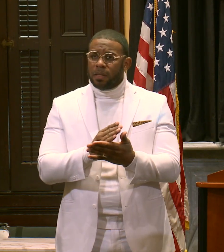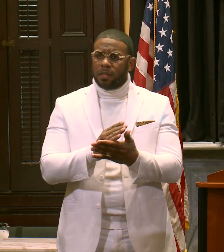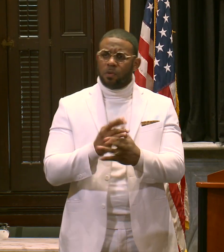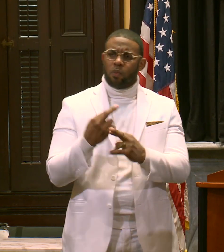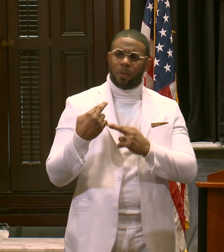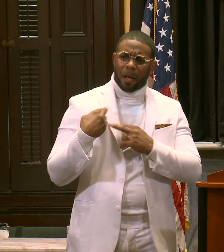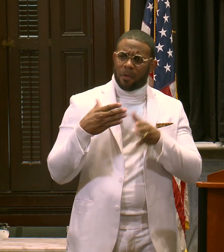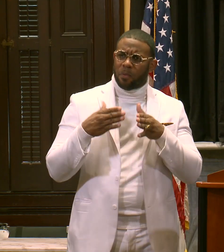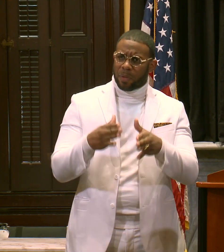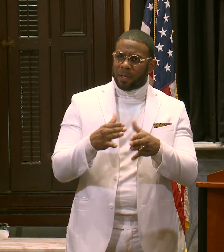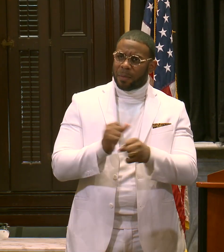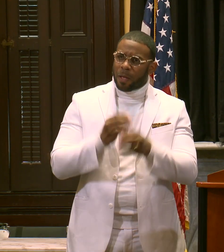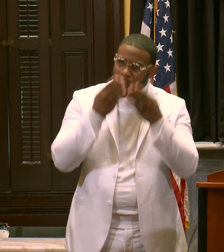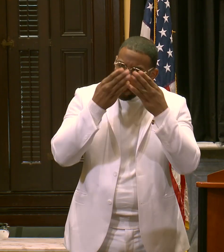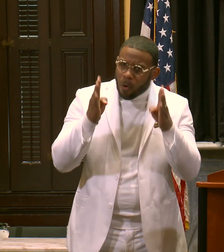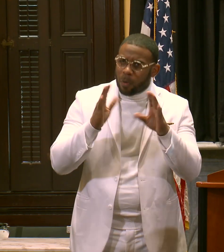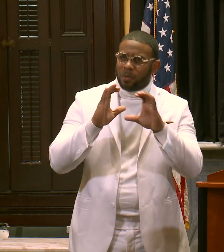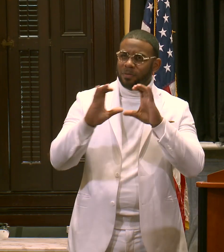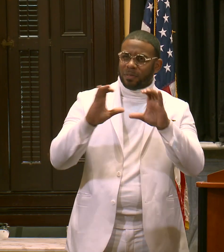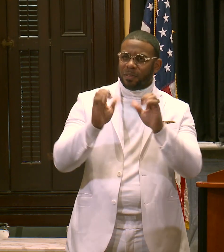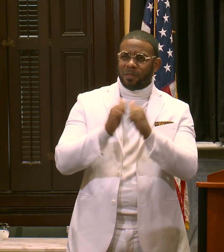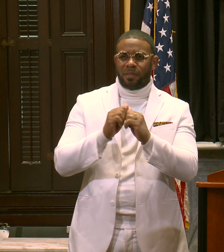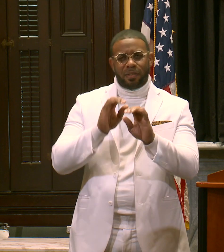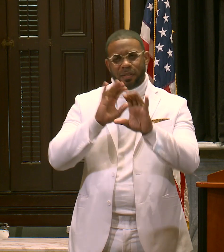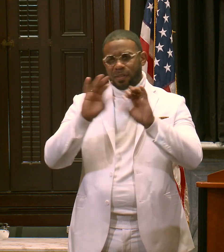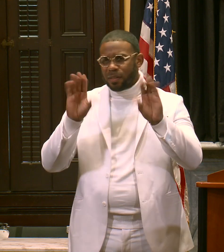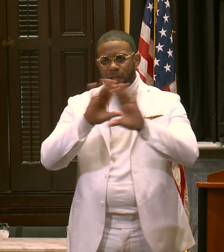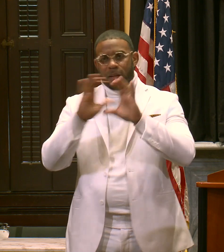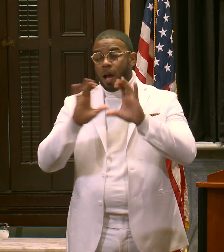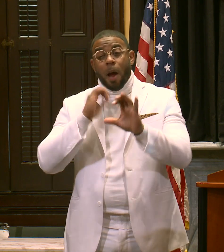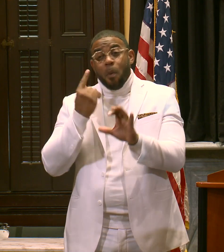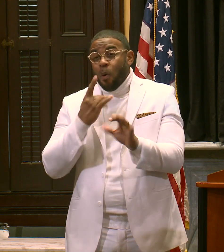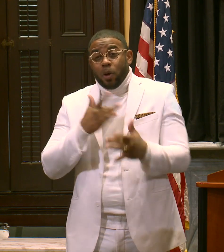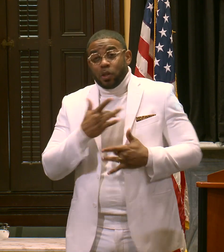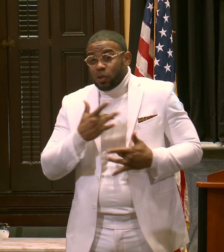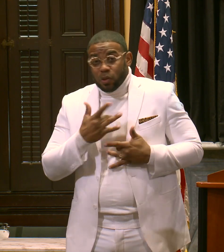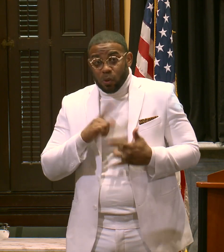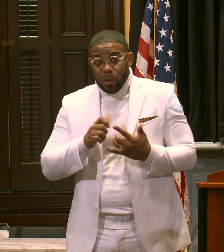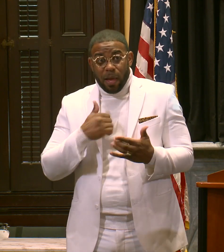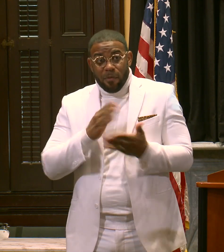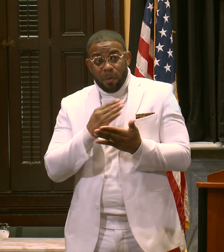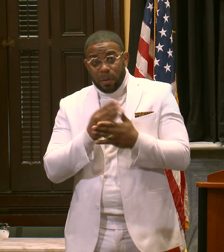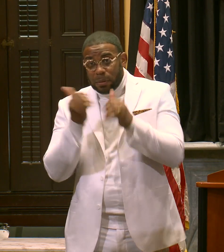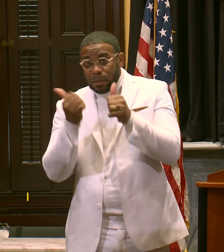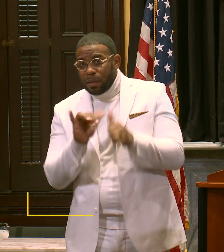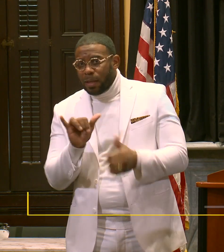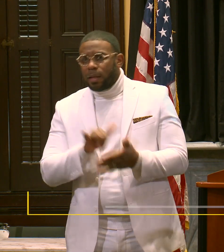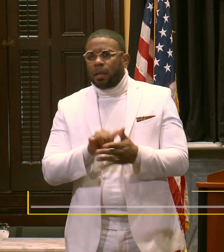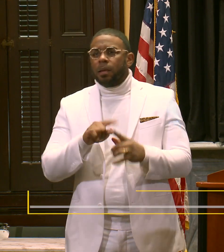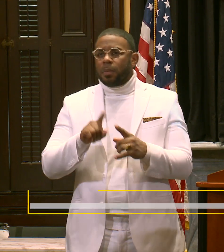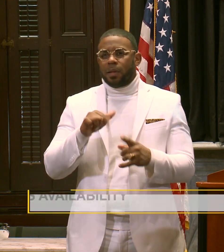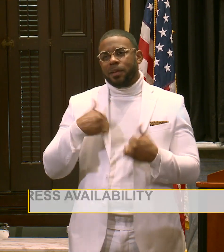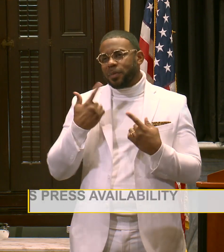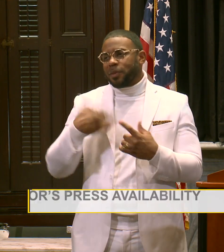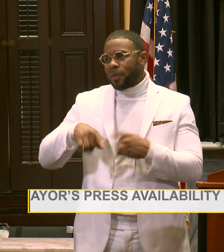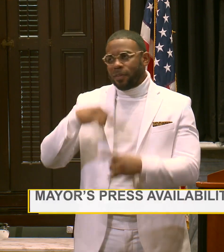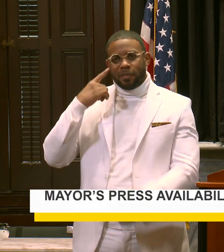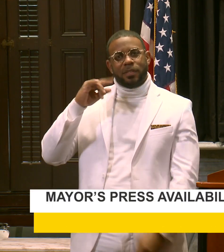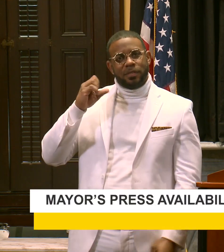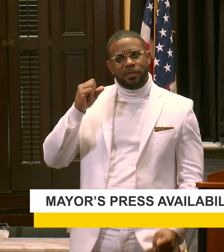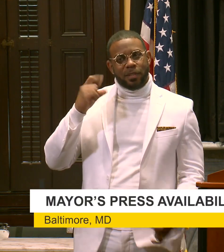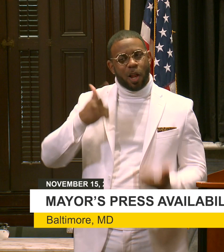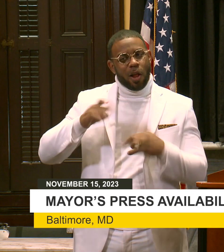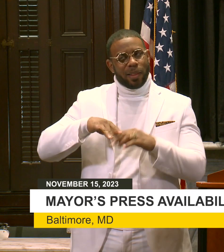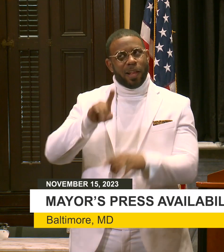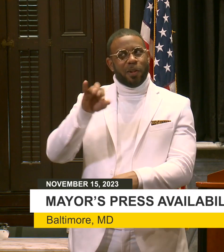fiscally responsible way and being open and transparent with our taxpayers. I'm always concerned when we have budget deficits like that, but I've been around for ones a lot